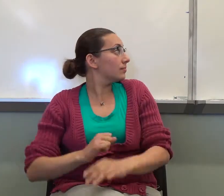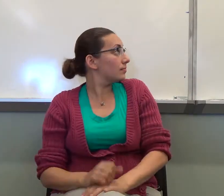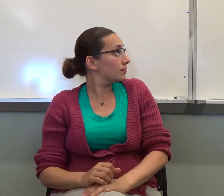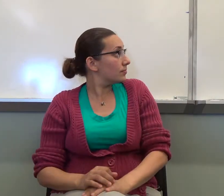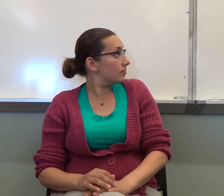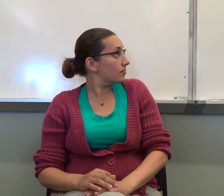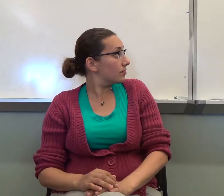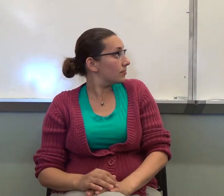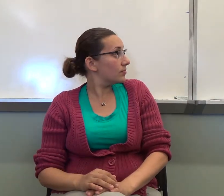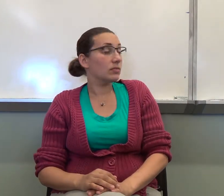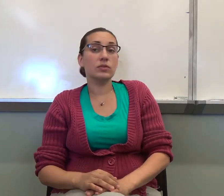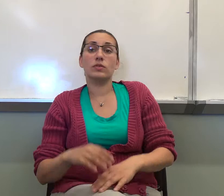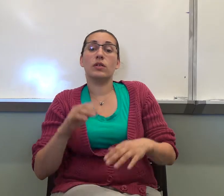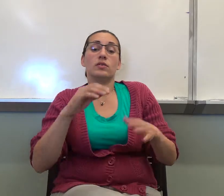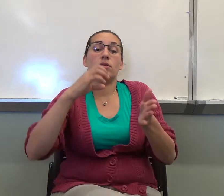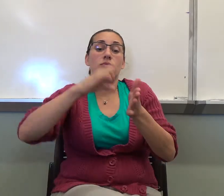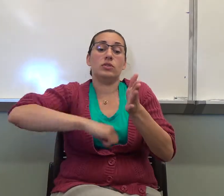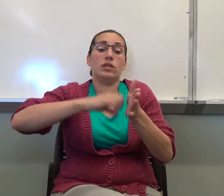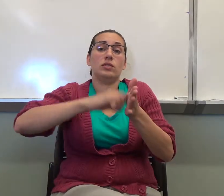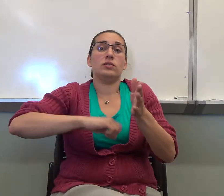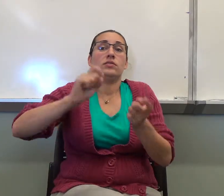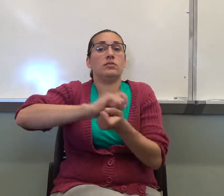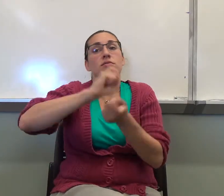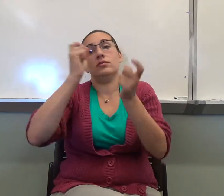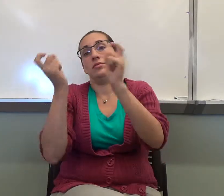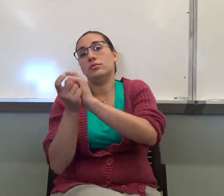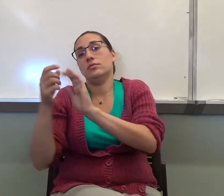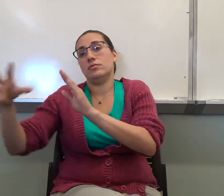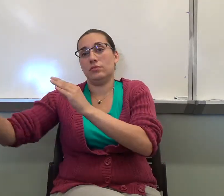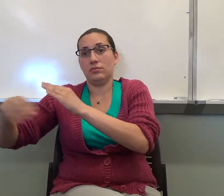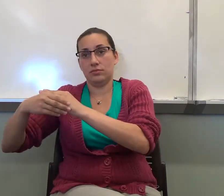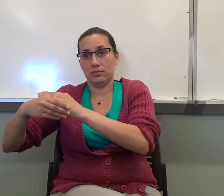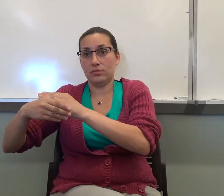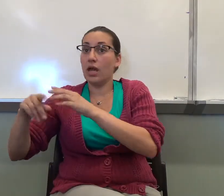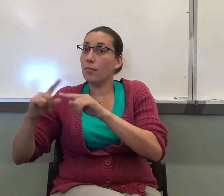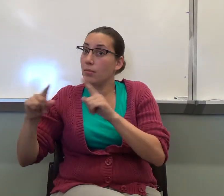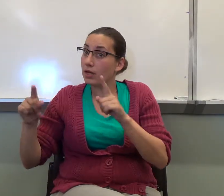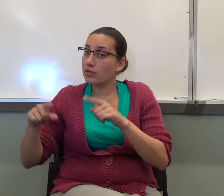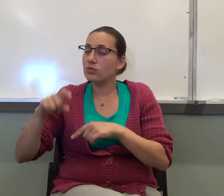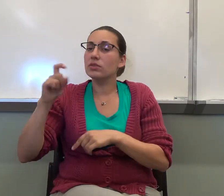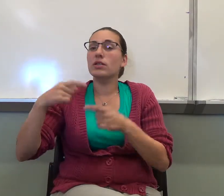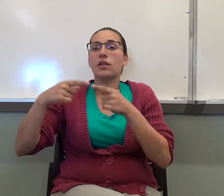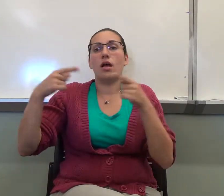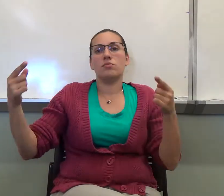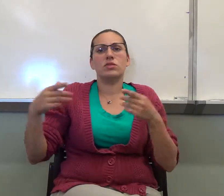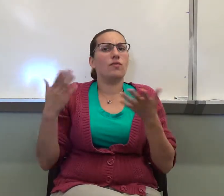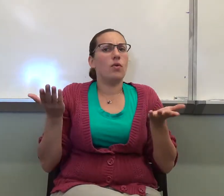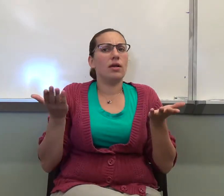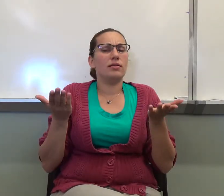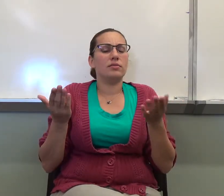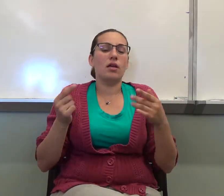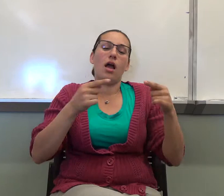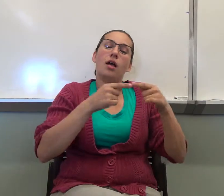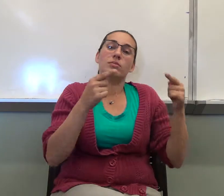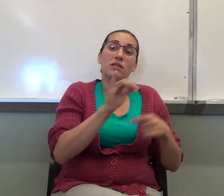change subtraction to addition, but you've got to take the opposite of what? The opposite of 5y is a